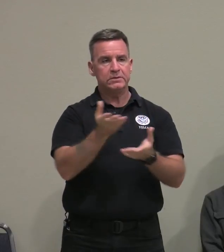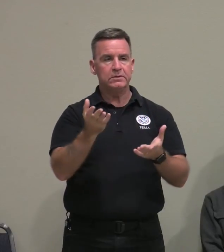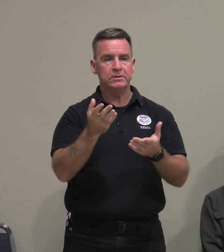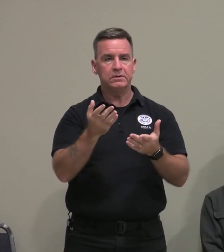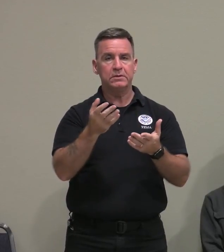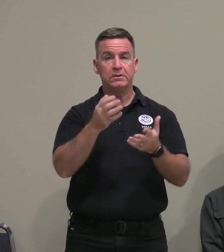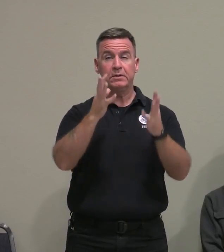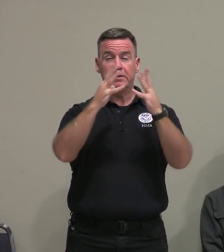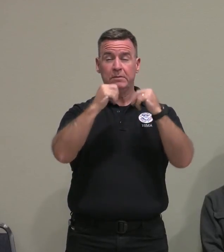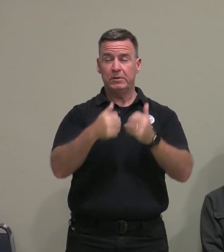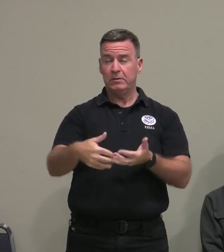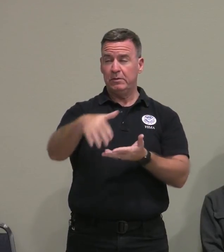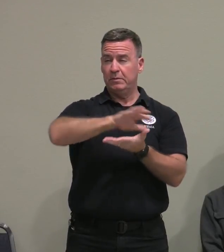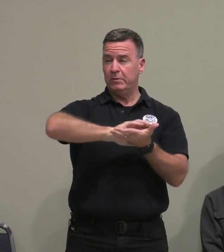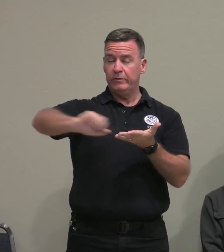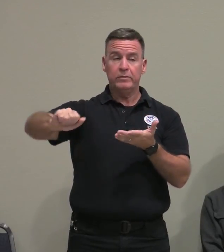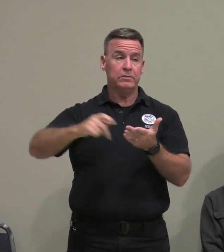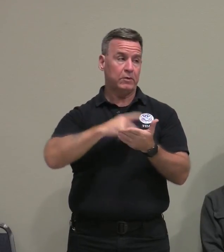debris removal program.